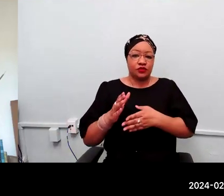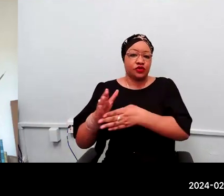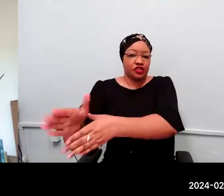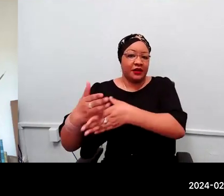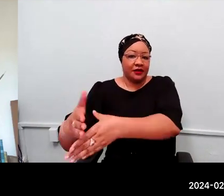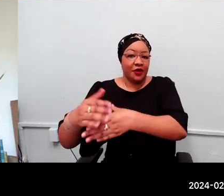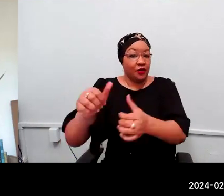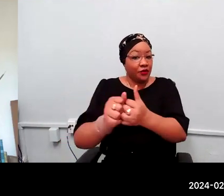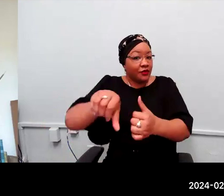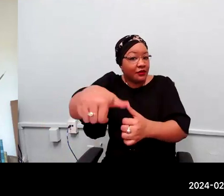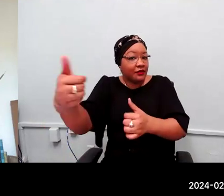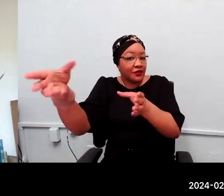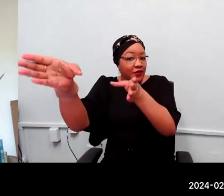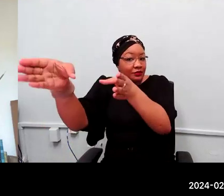So